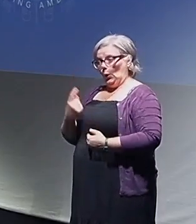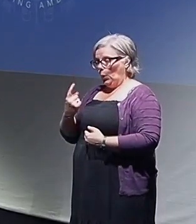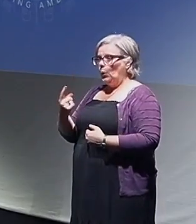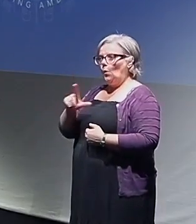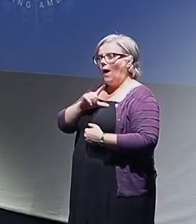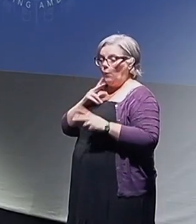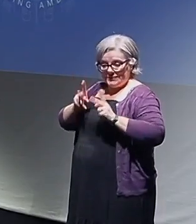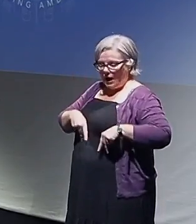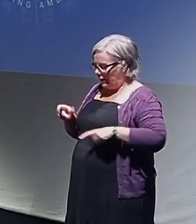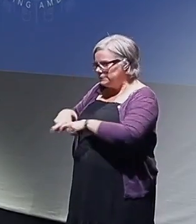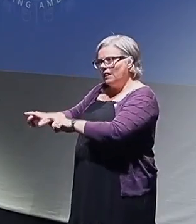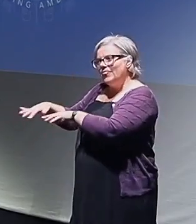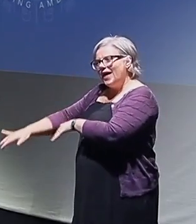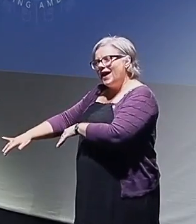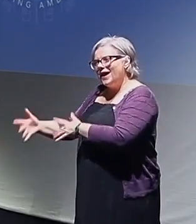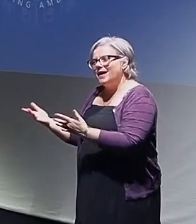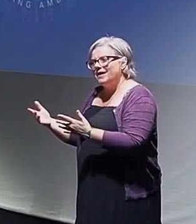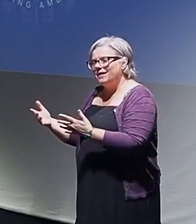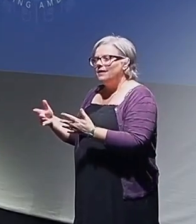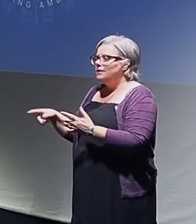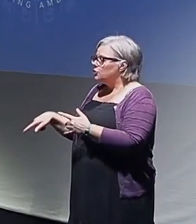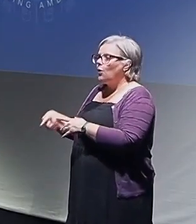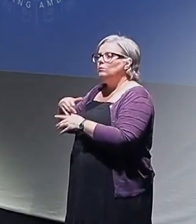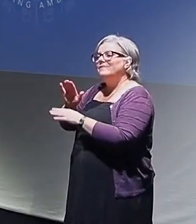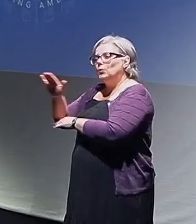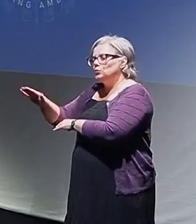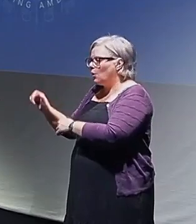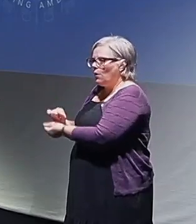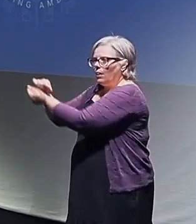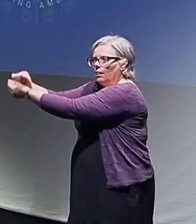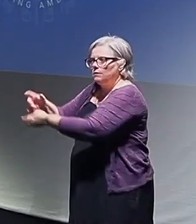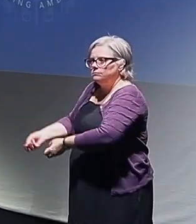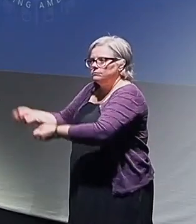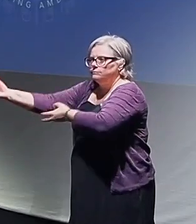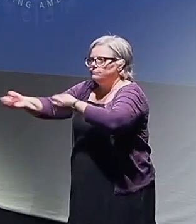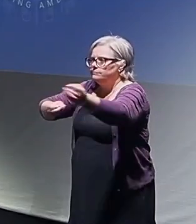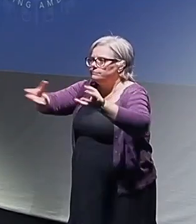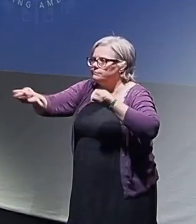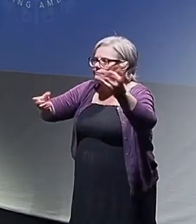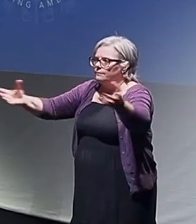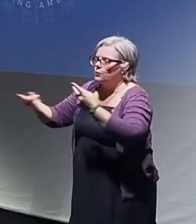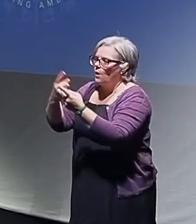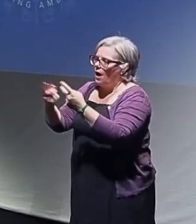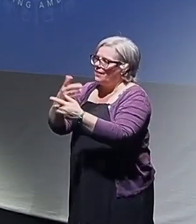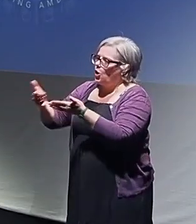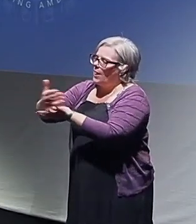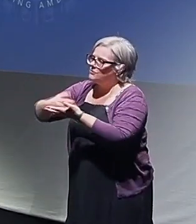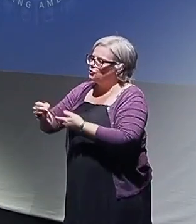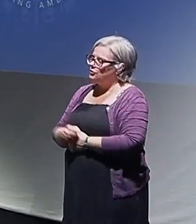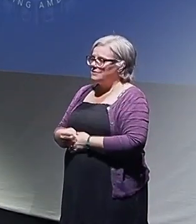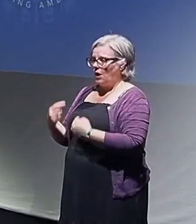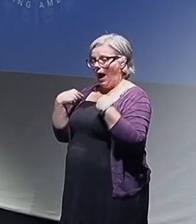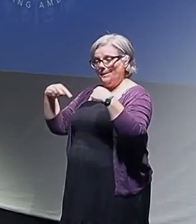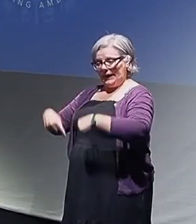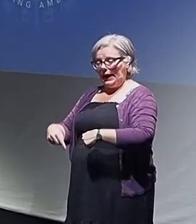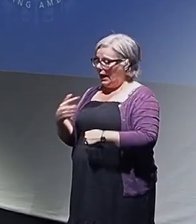This art is going to go into other collections, into other museums, you know. So I'm merely here and have the luck